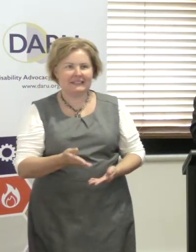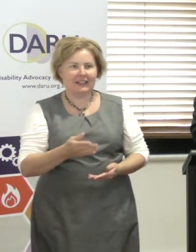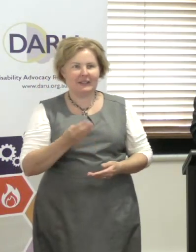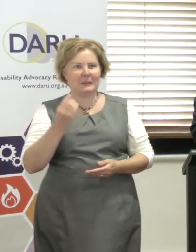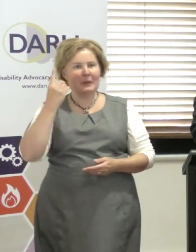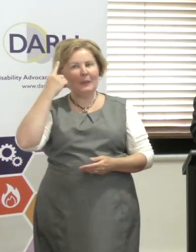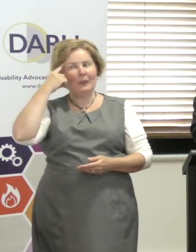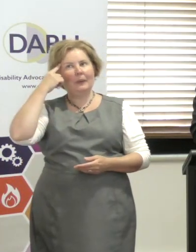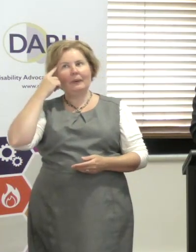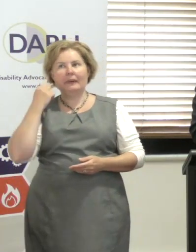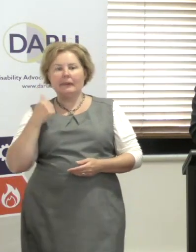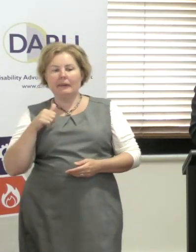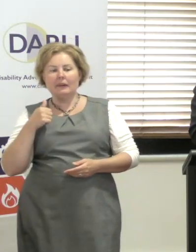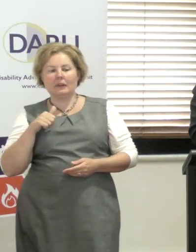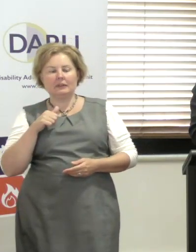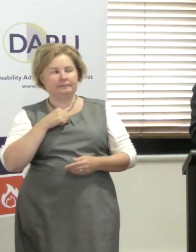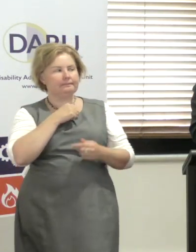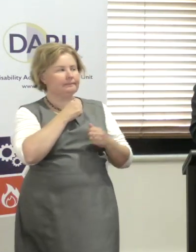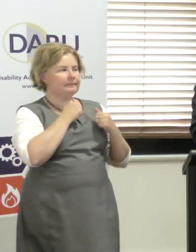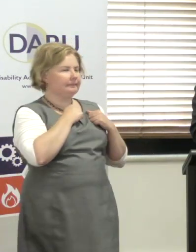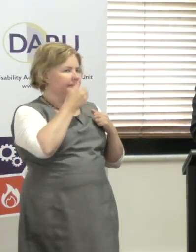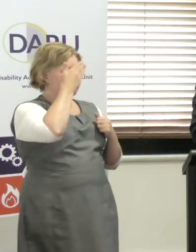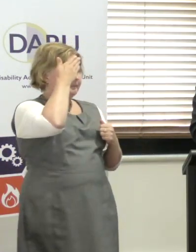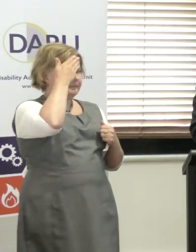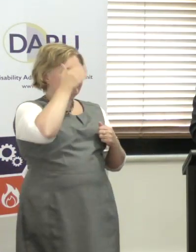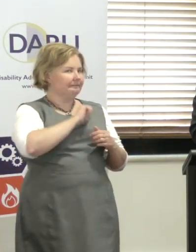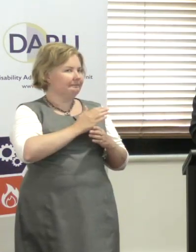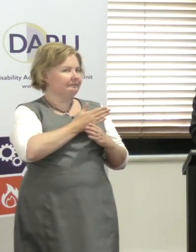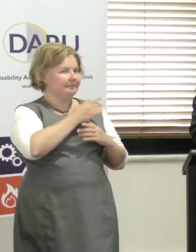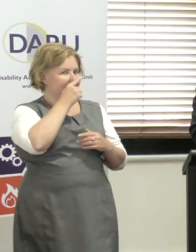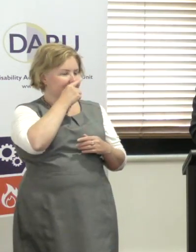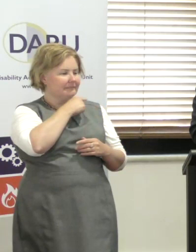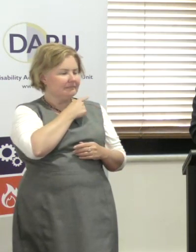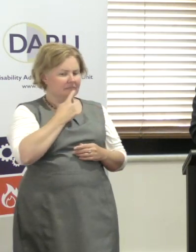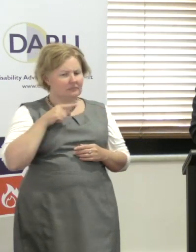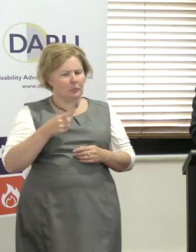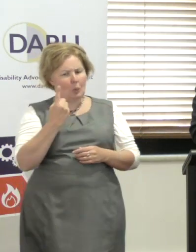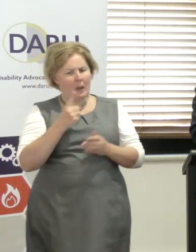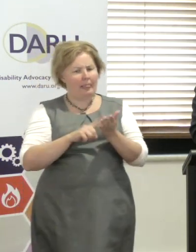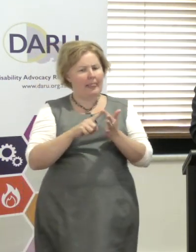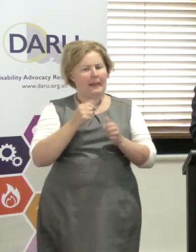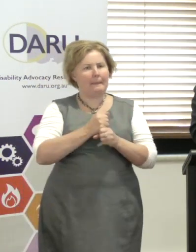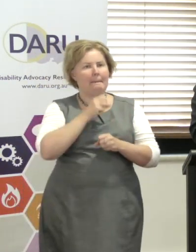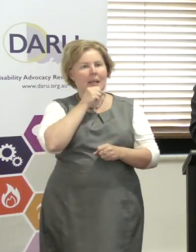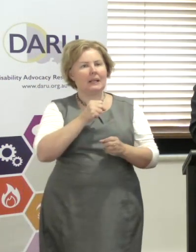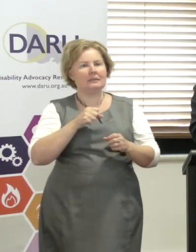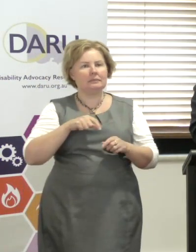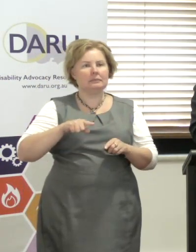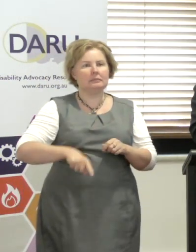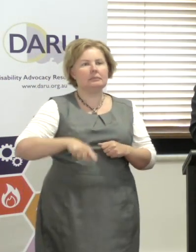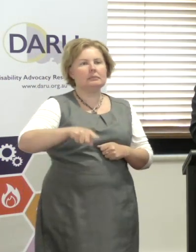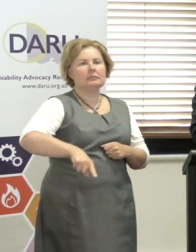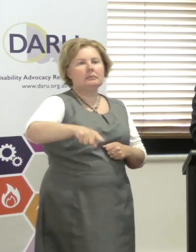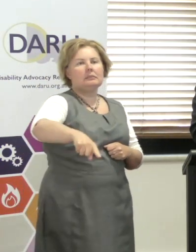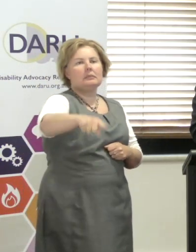Aboriginal elders, who were the custodians of that land, and they said, well, that's a one-legged man on a hunt. And